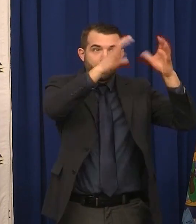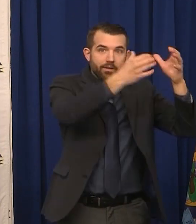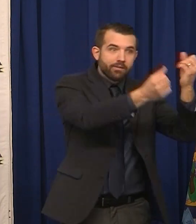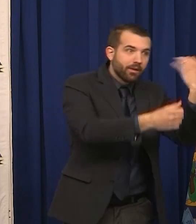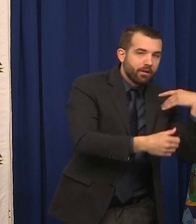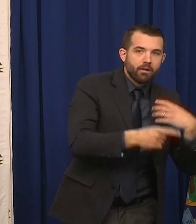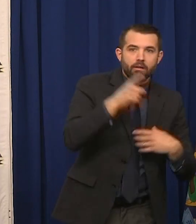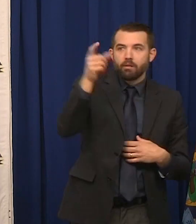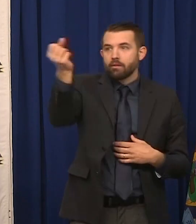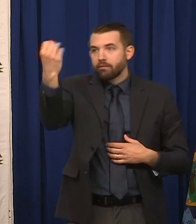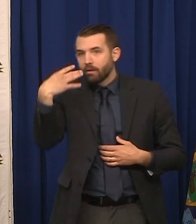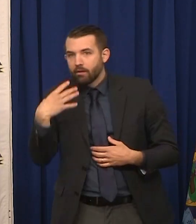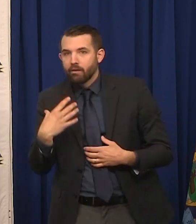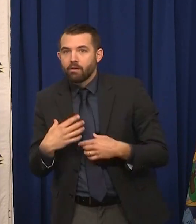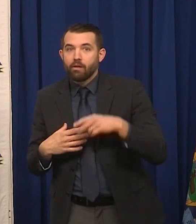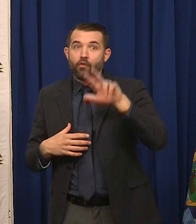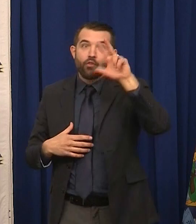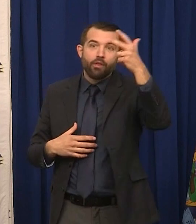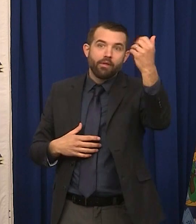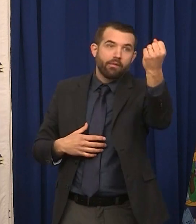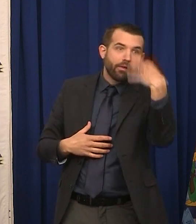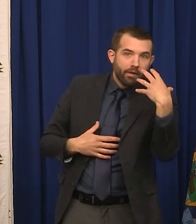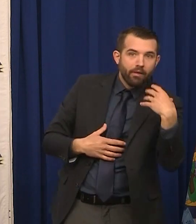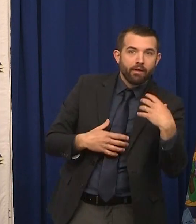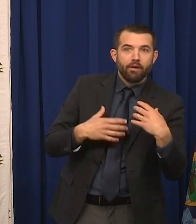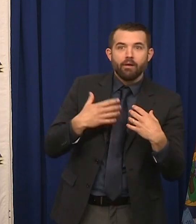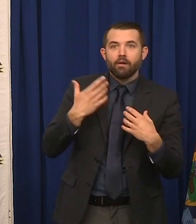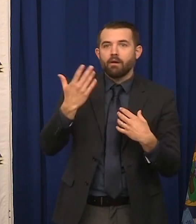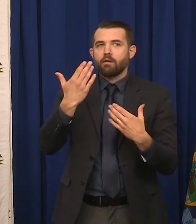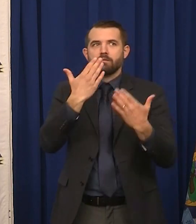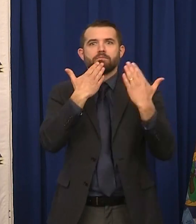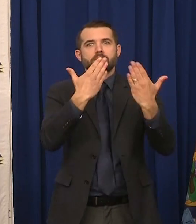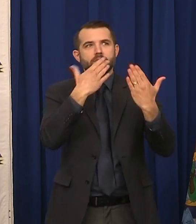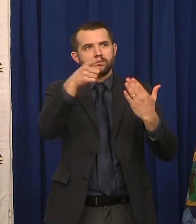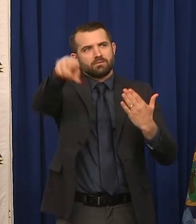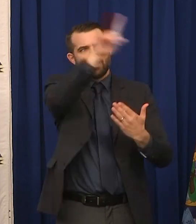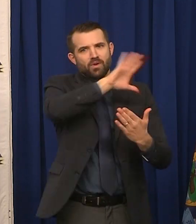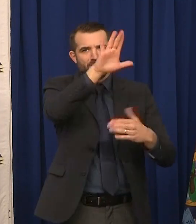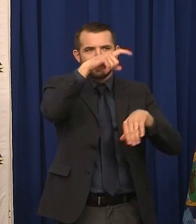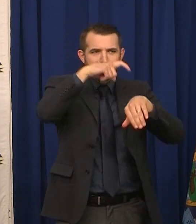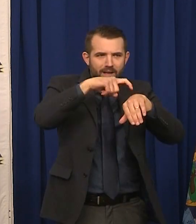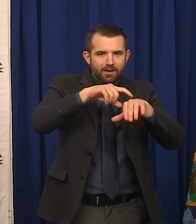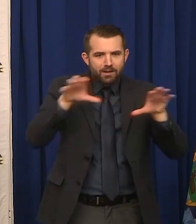Maine CDC, working with the Department of Health and Human Services to gather these